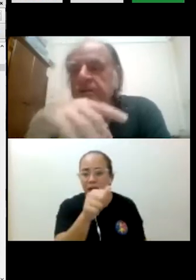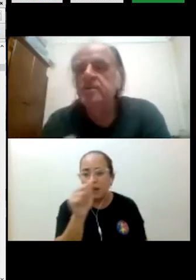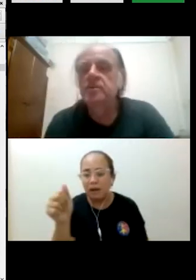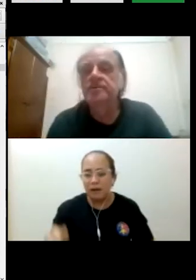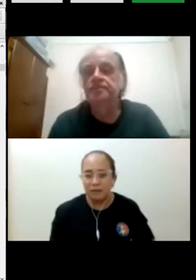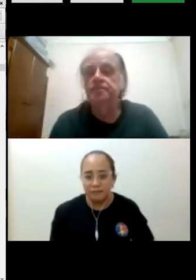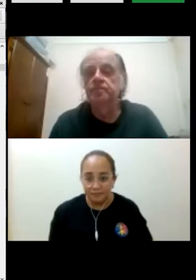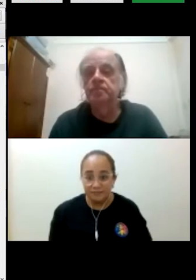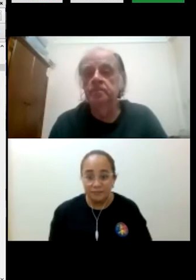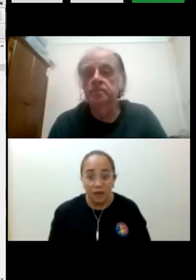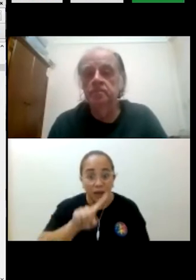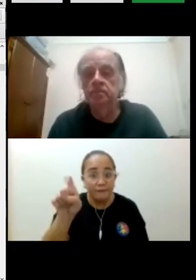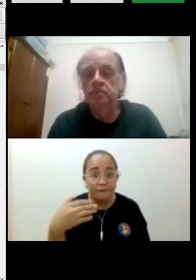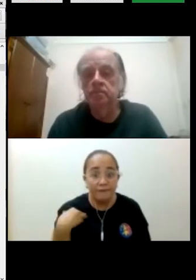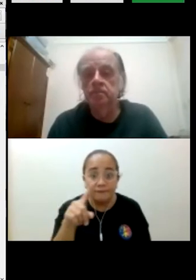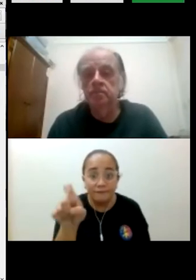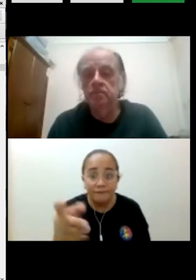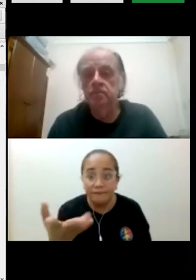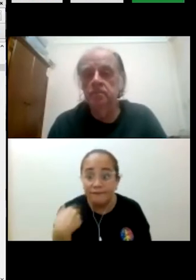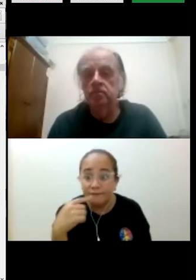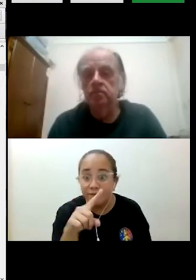Any questions?